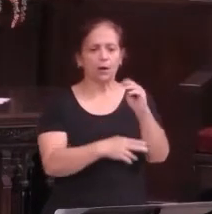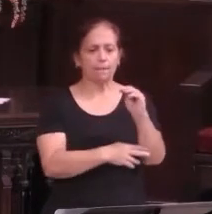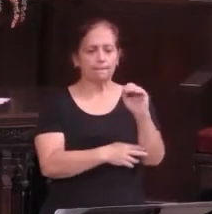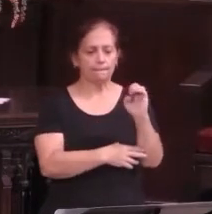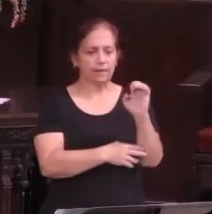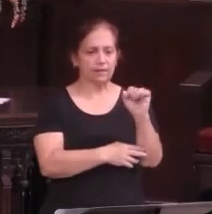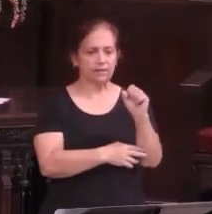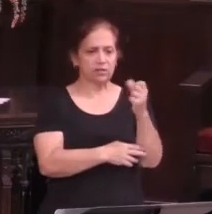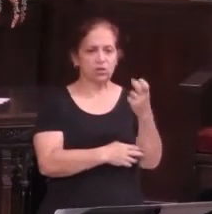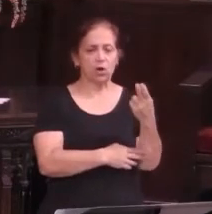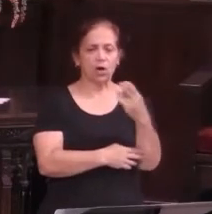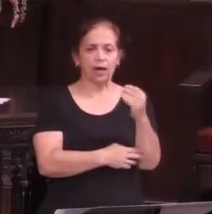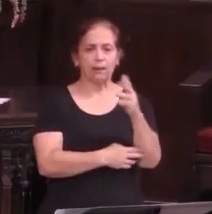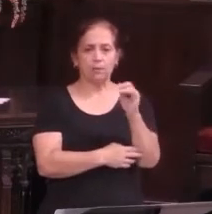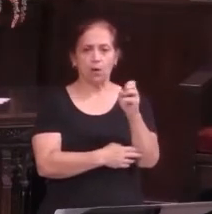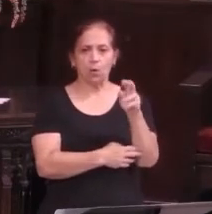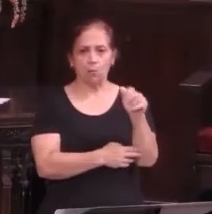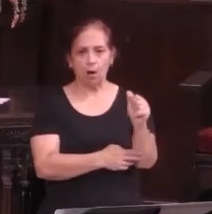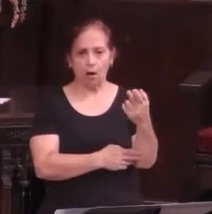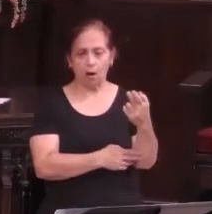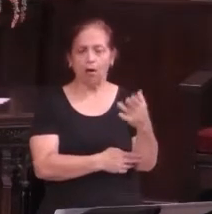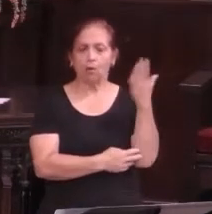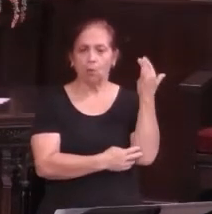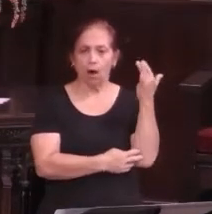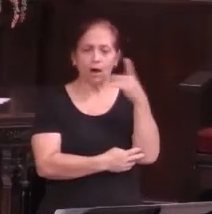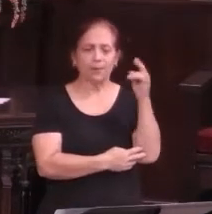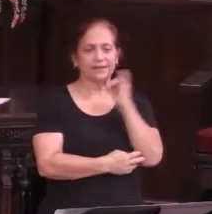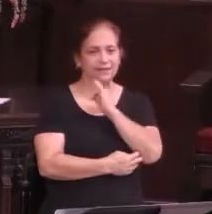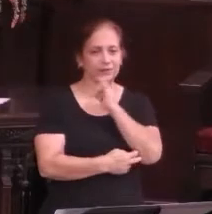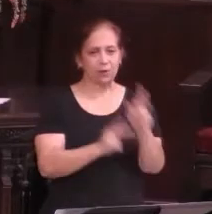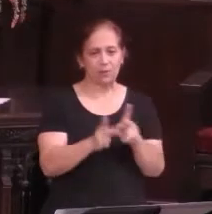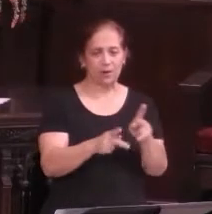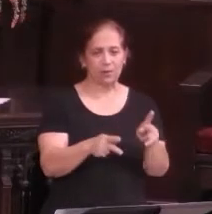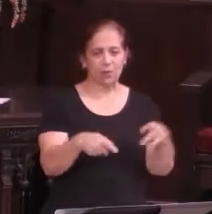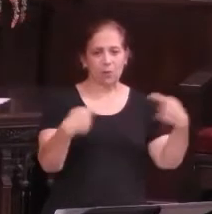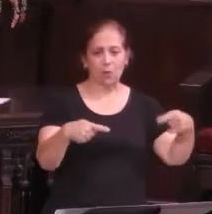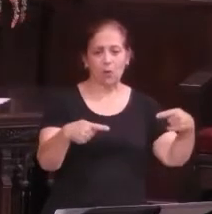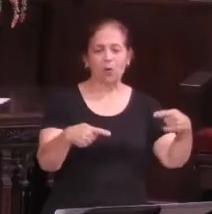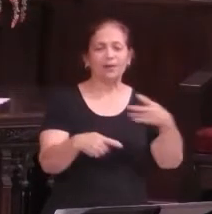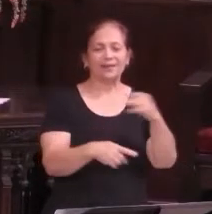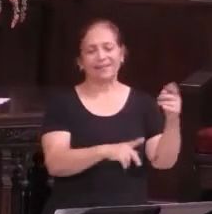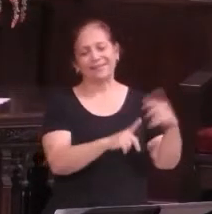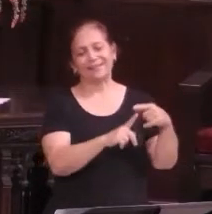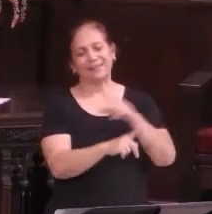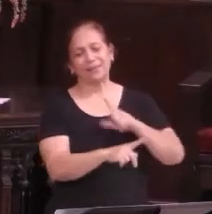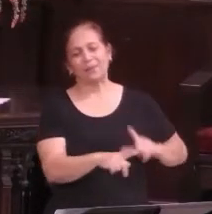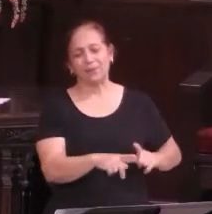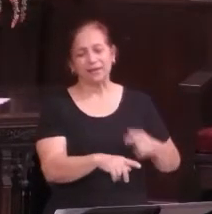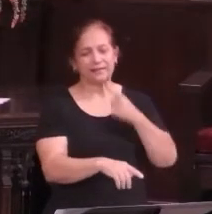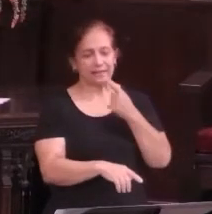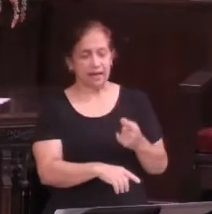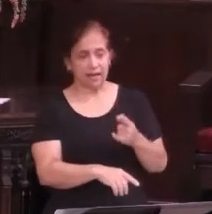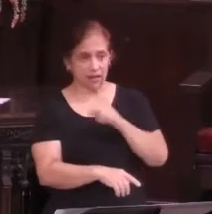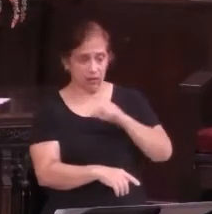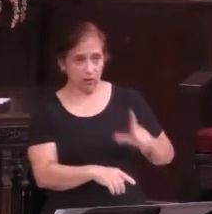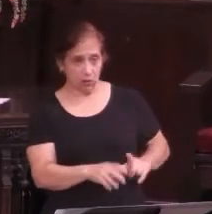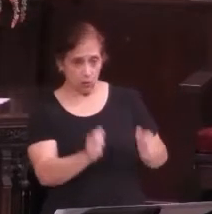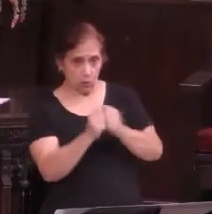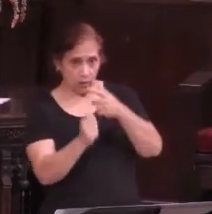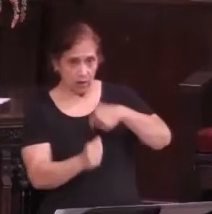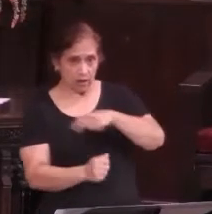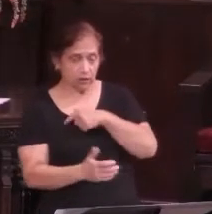Meribah, because the Israelites quarreled and tested the Lord, saying, "Is the Lord among